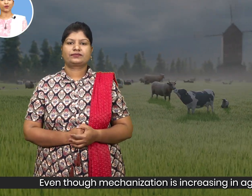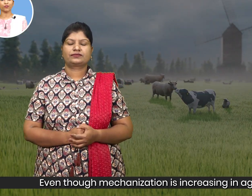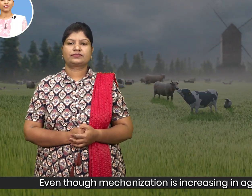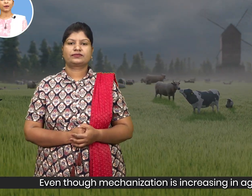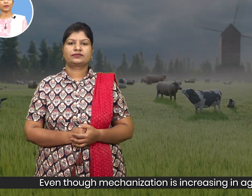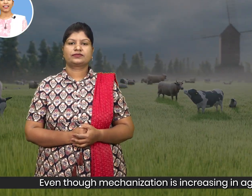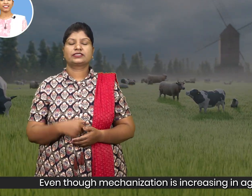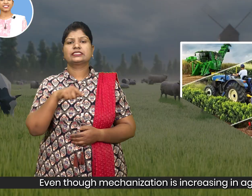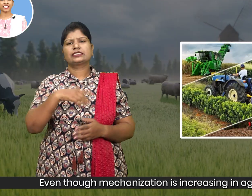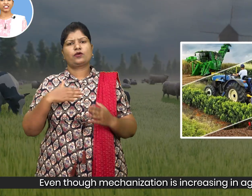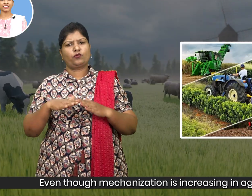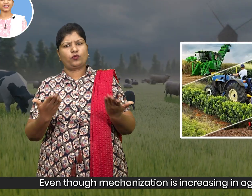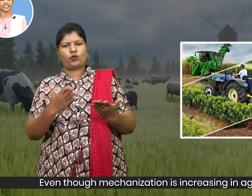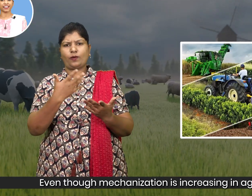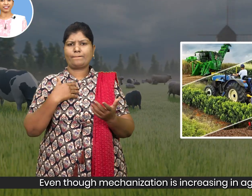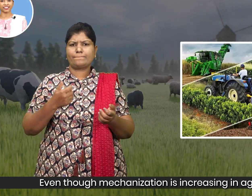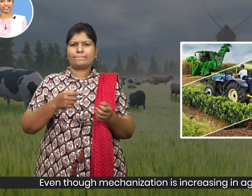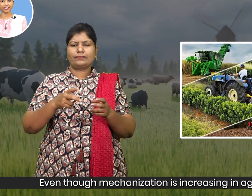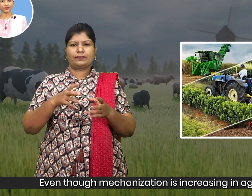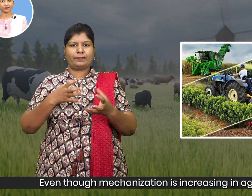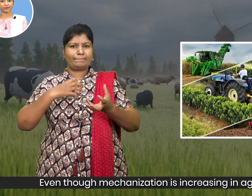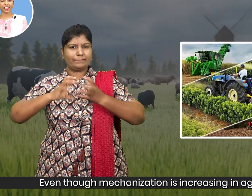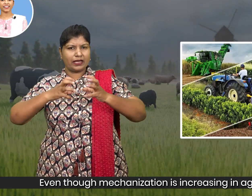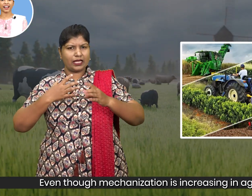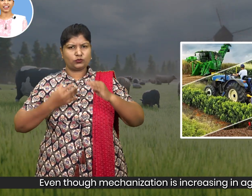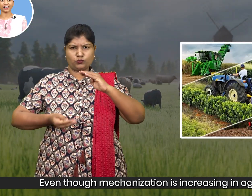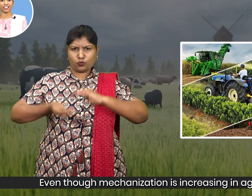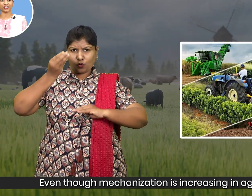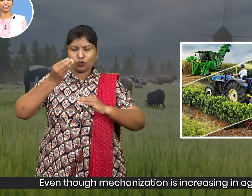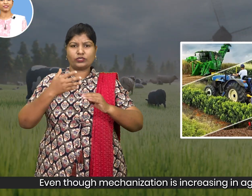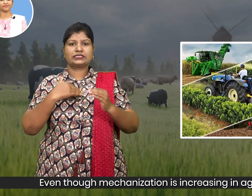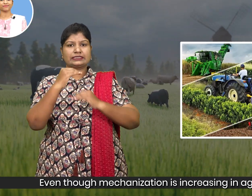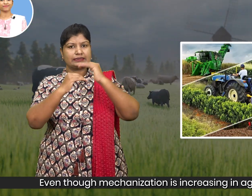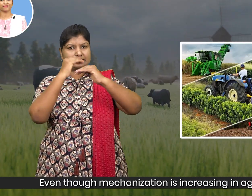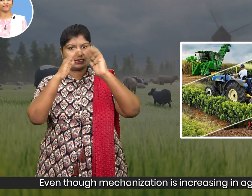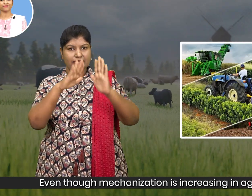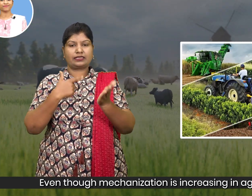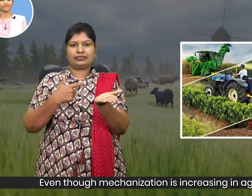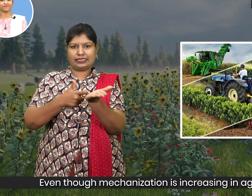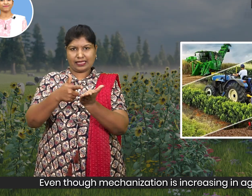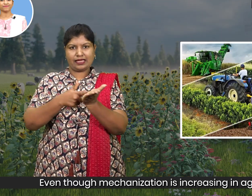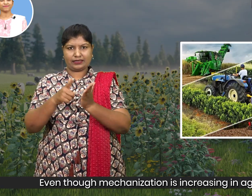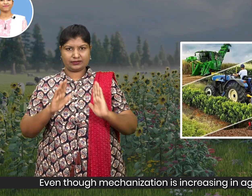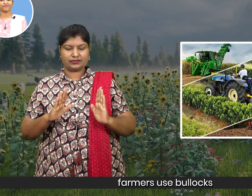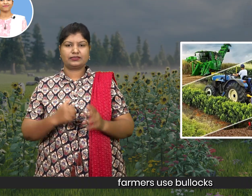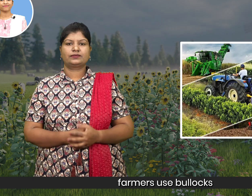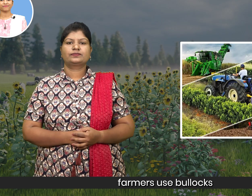Even though mechanization is increasing in agriculture,